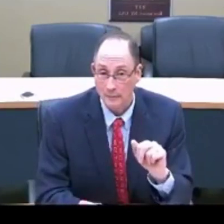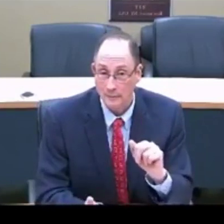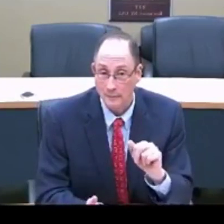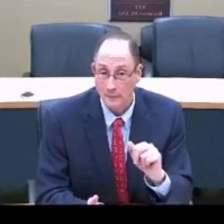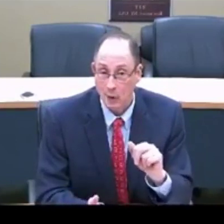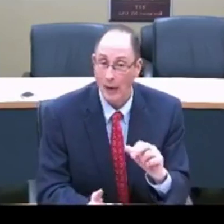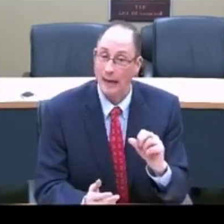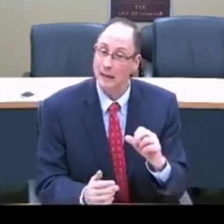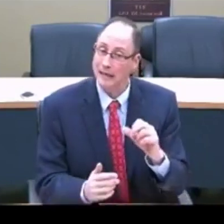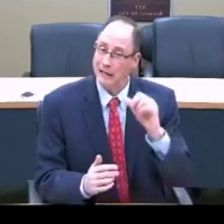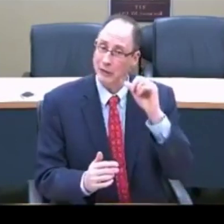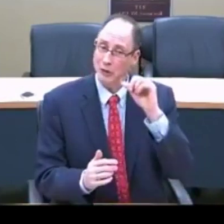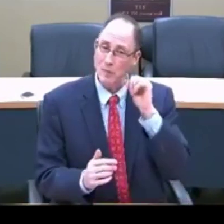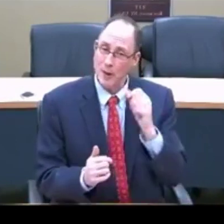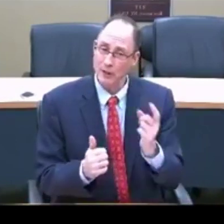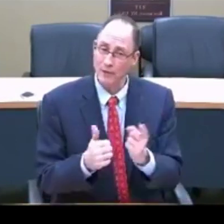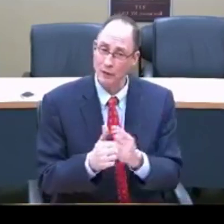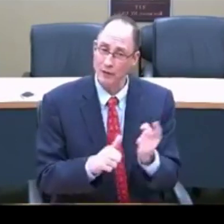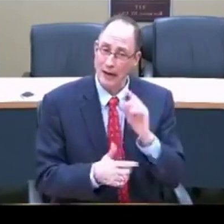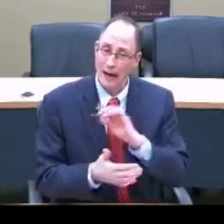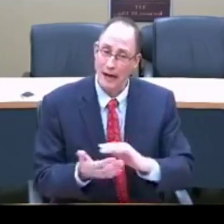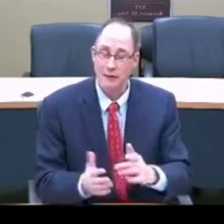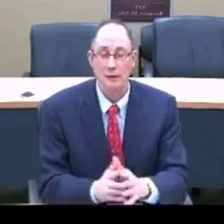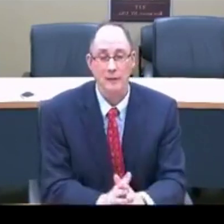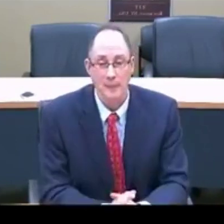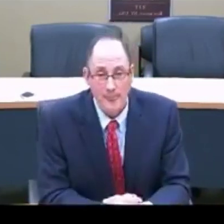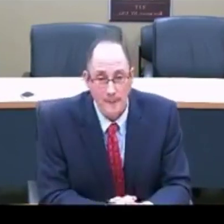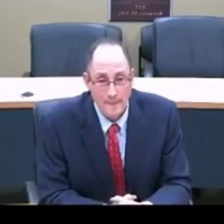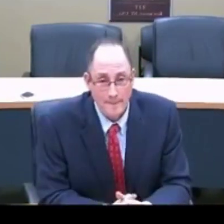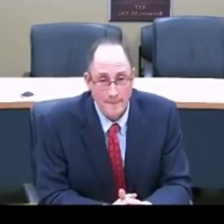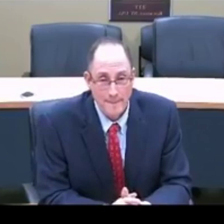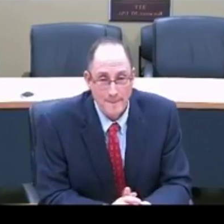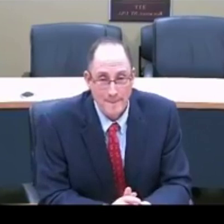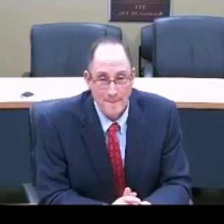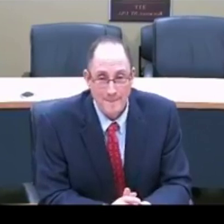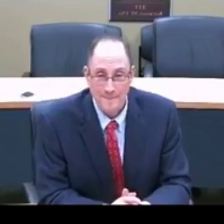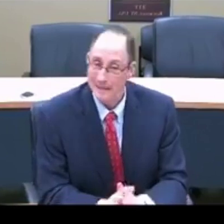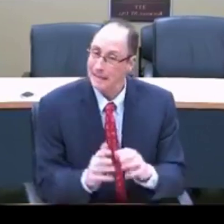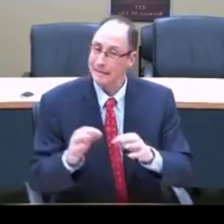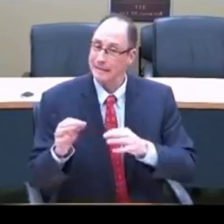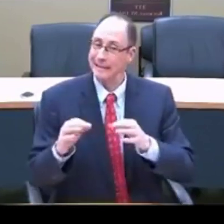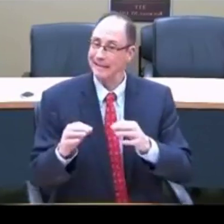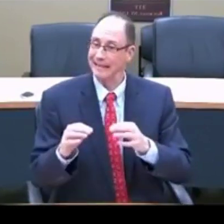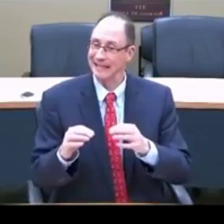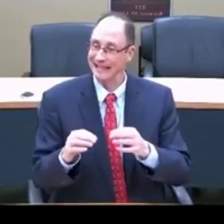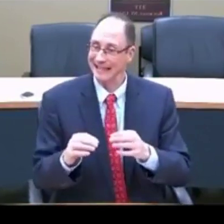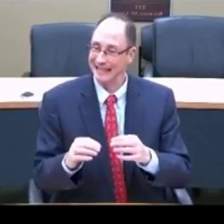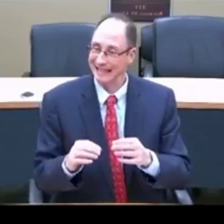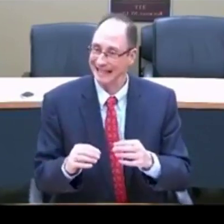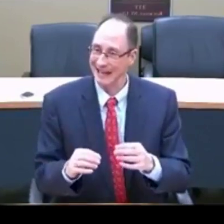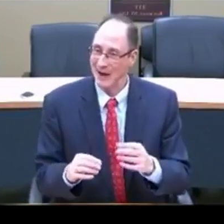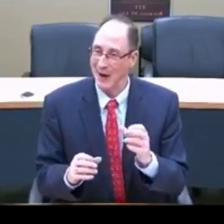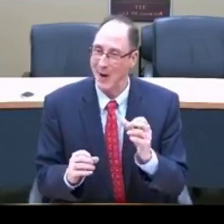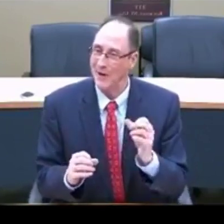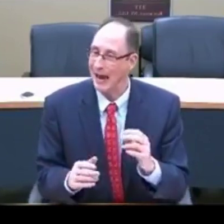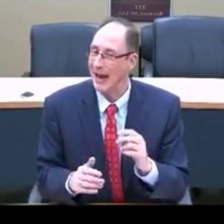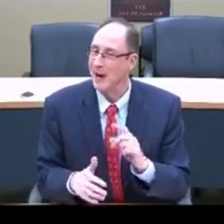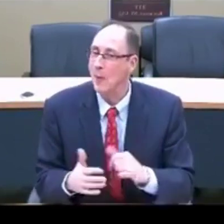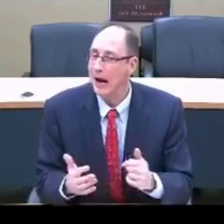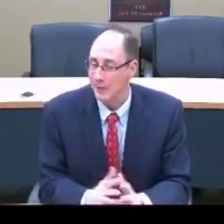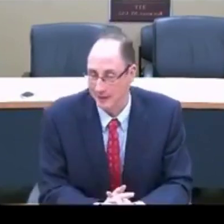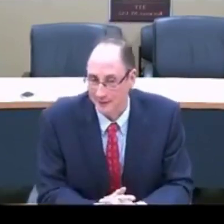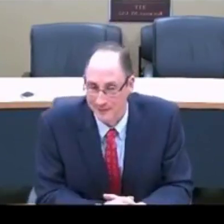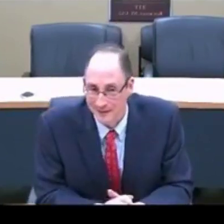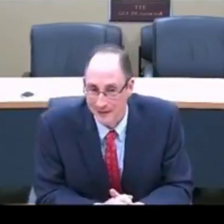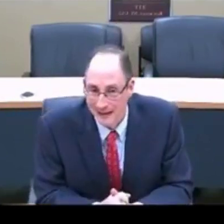Yep. Okay. Do you remember your first day of college? It was intimidating. Okay. What